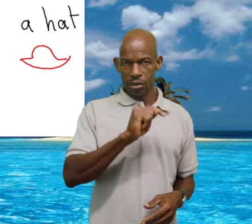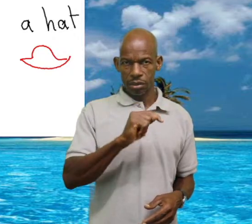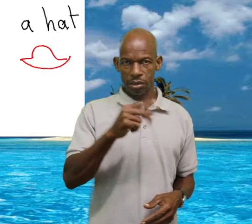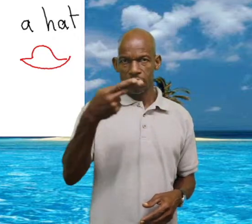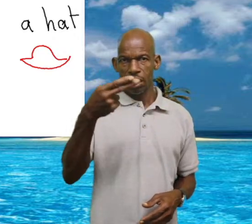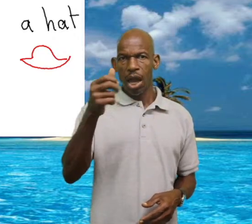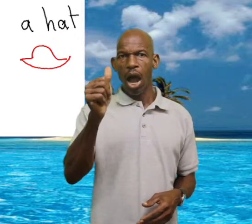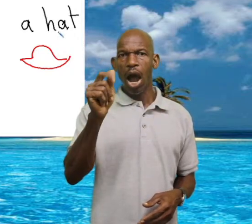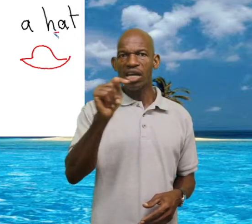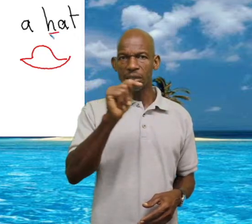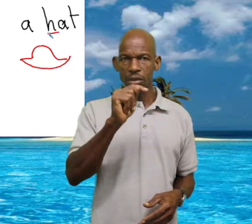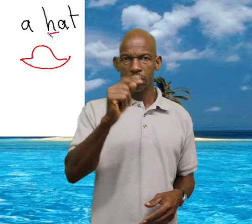here, H.